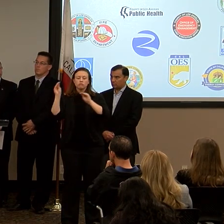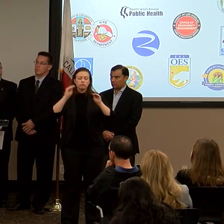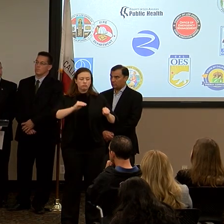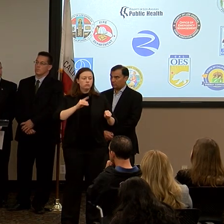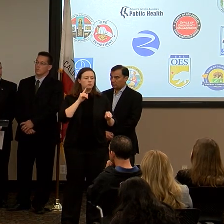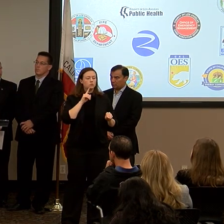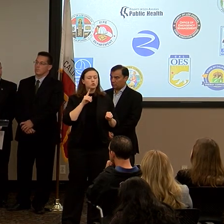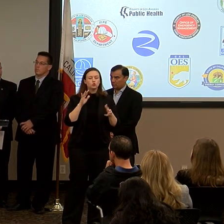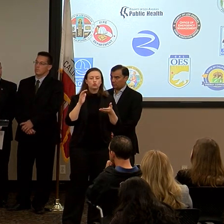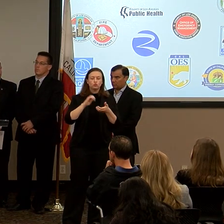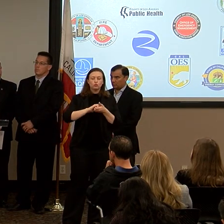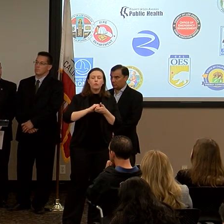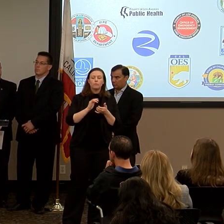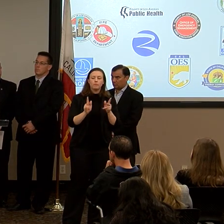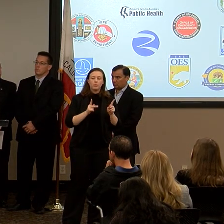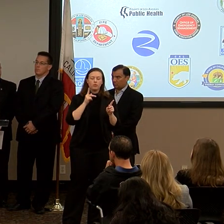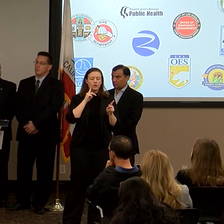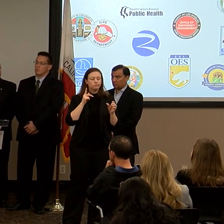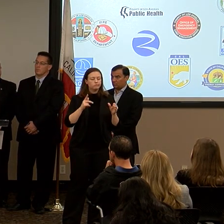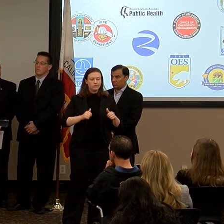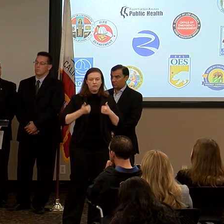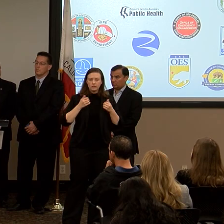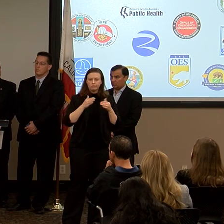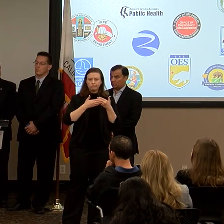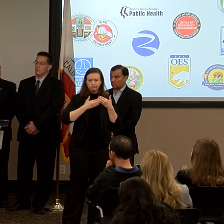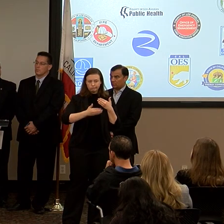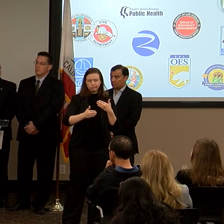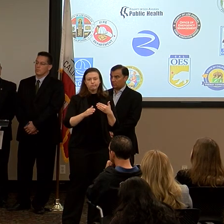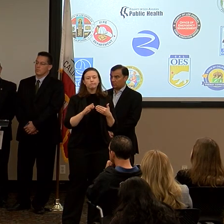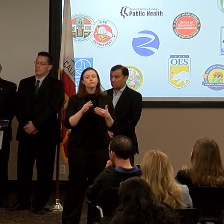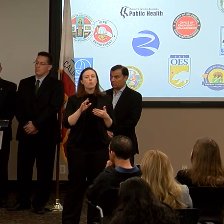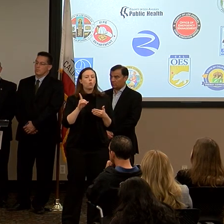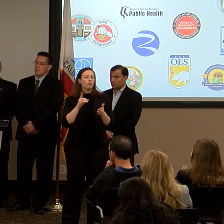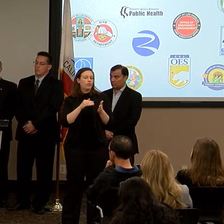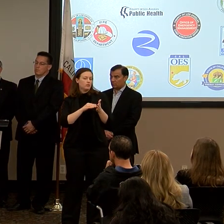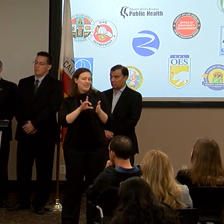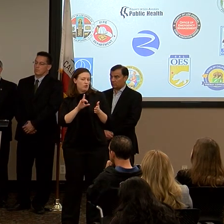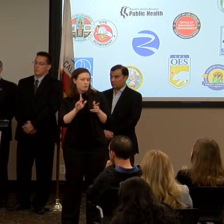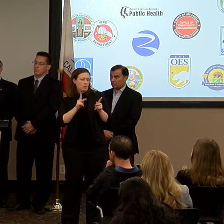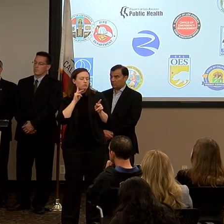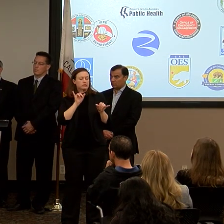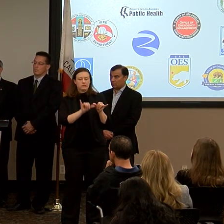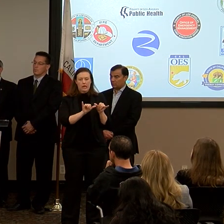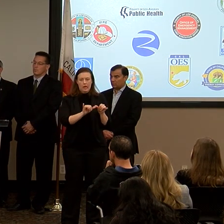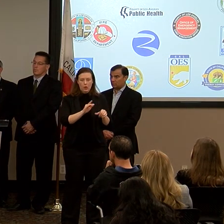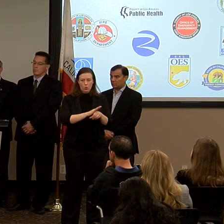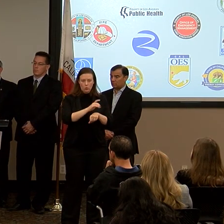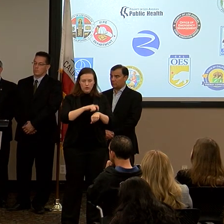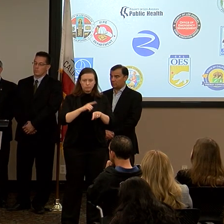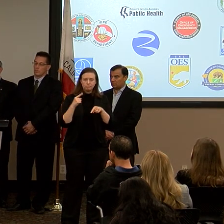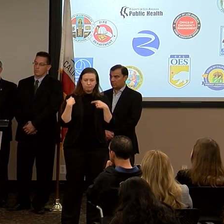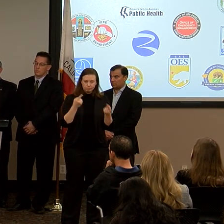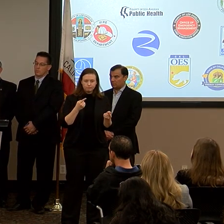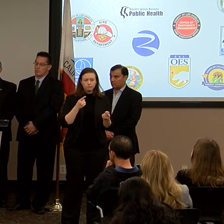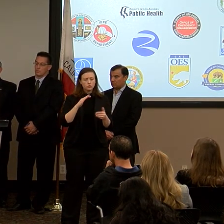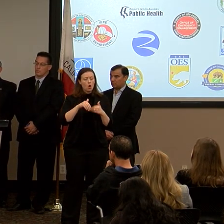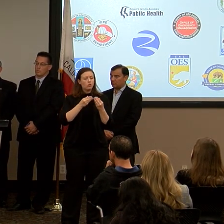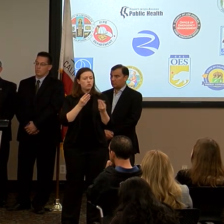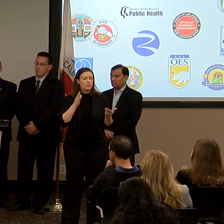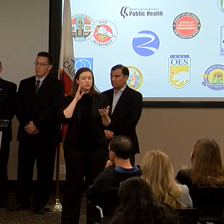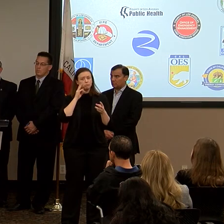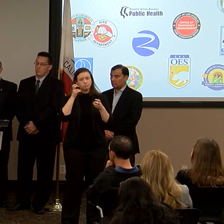here the whole time, and over 1,800 households have done just that. We have put up all new information on our website at